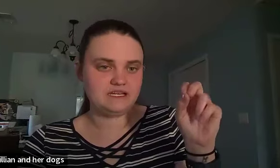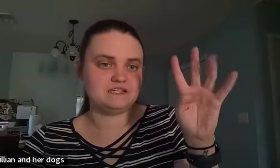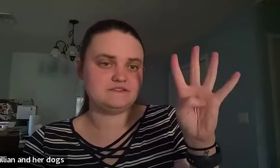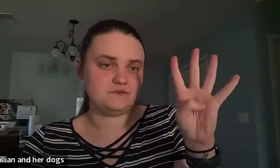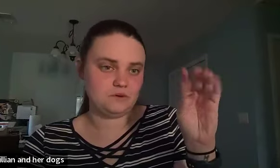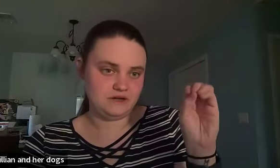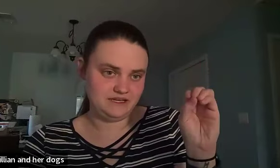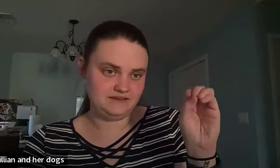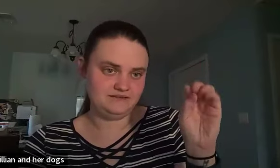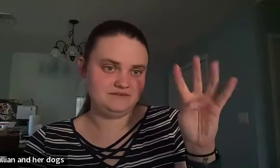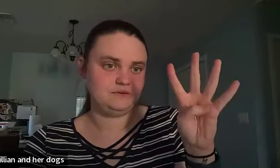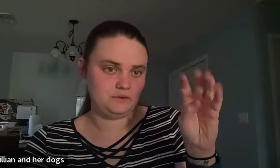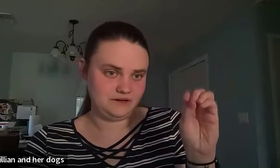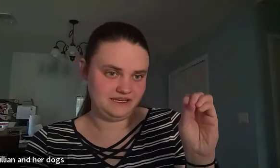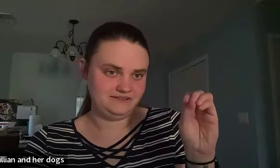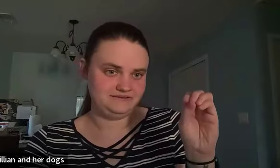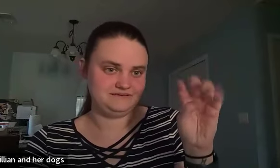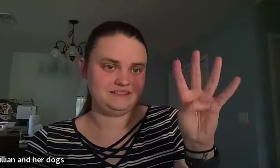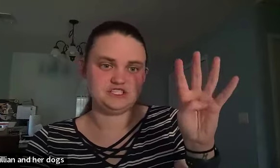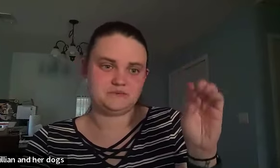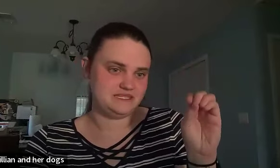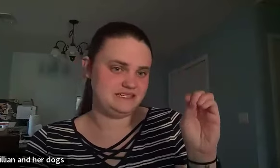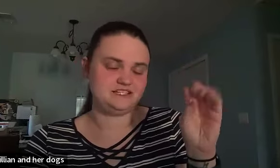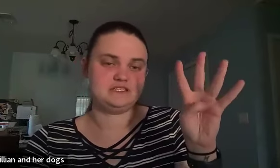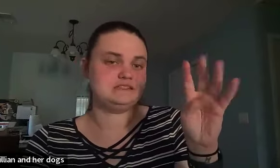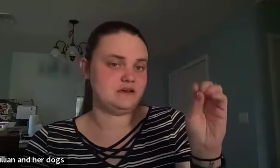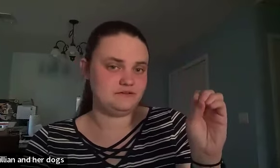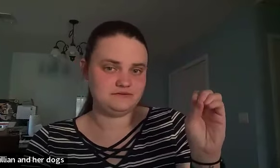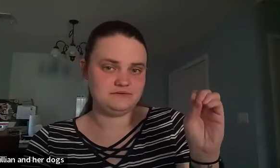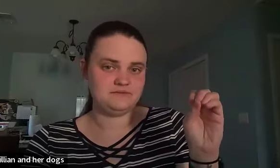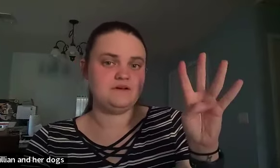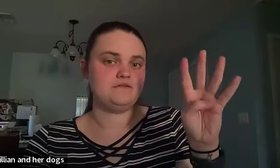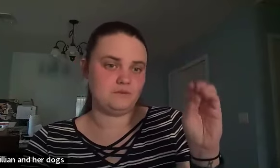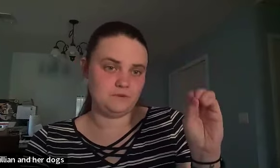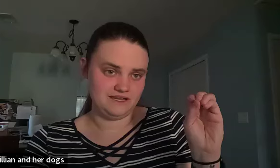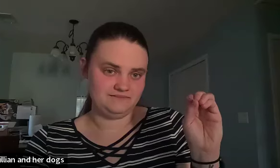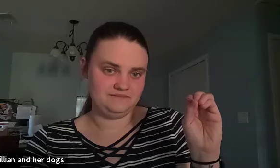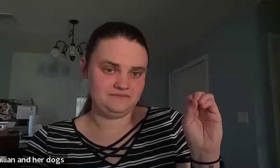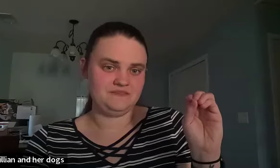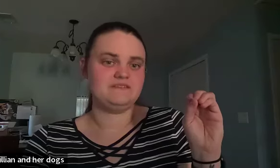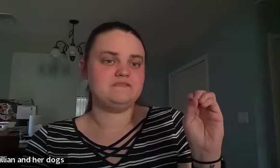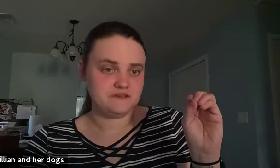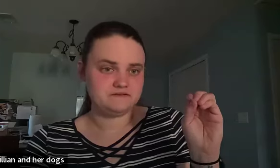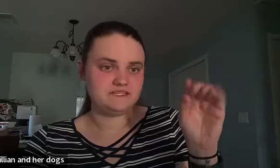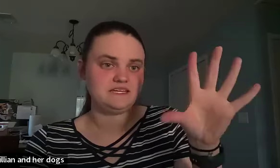40 is 40, 40, just comes into itself. 40,